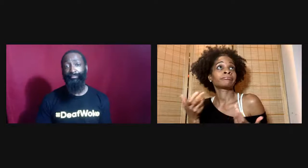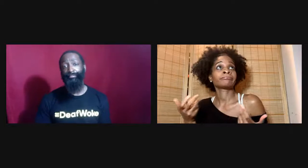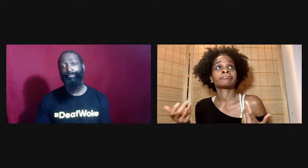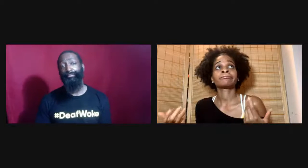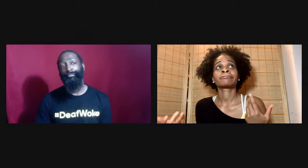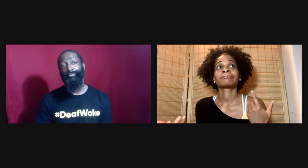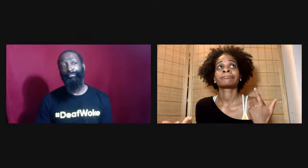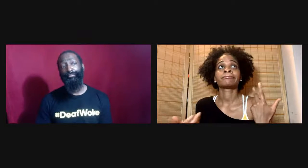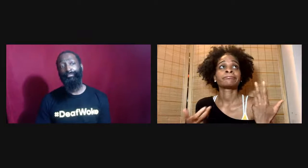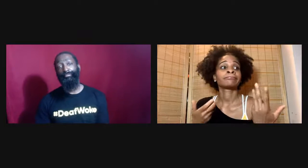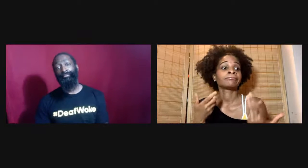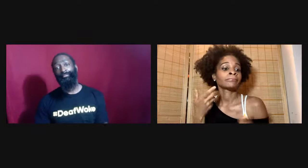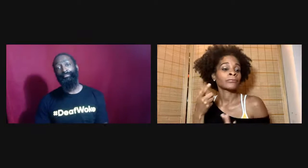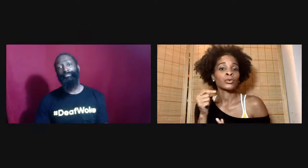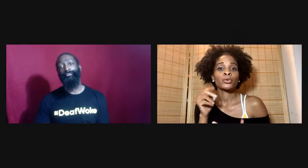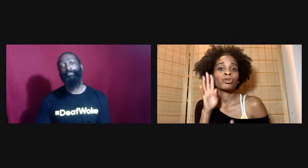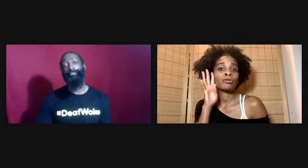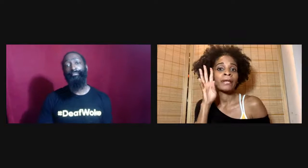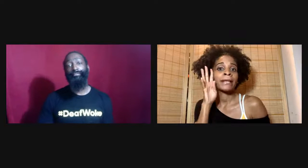example,